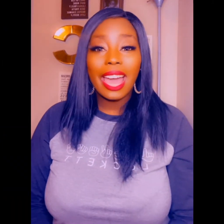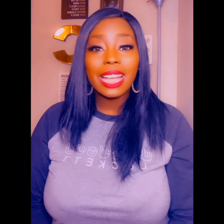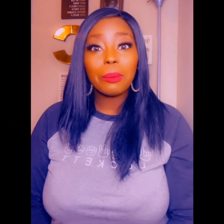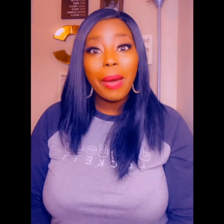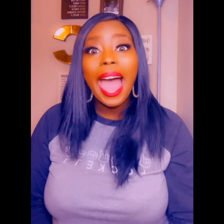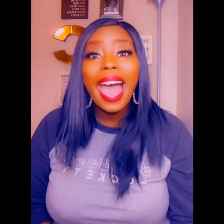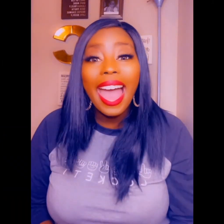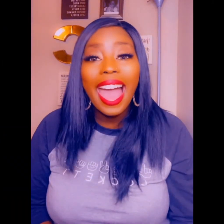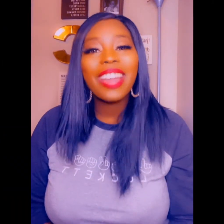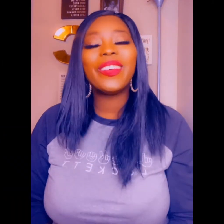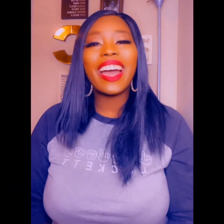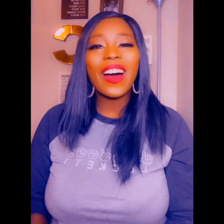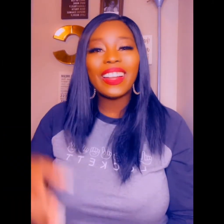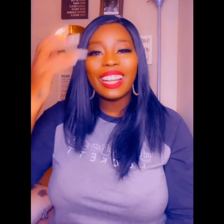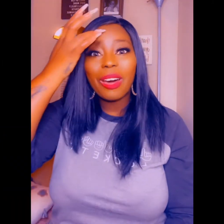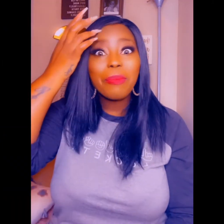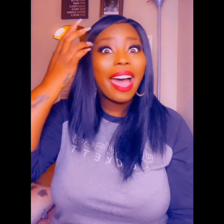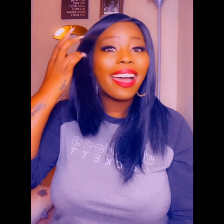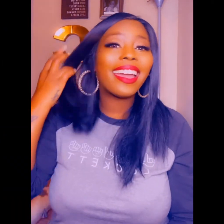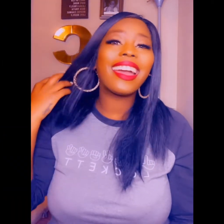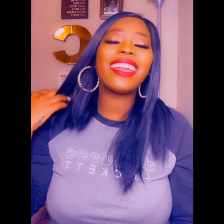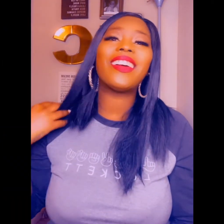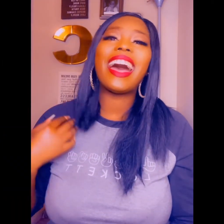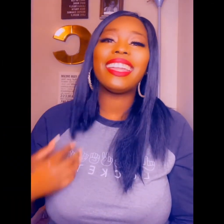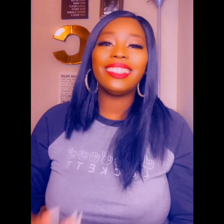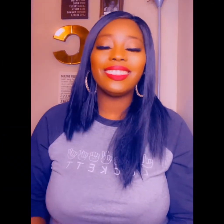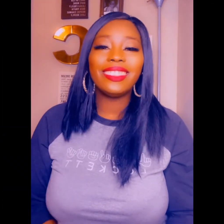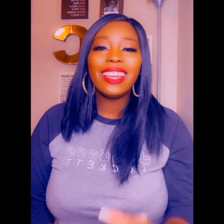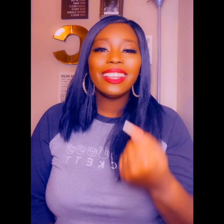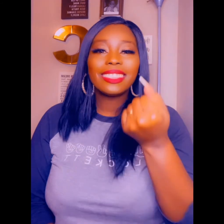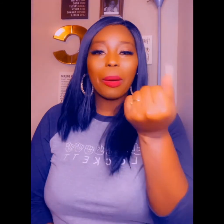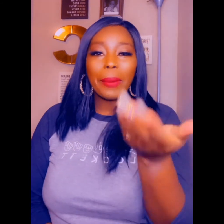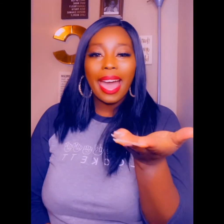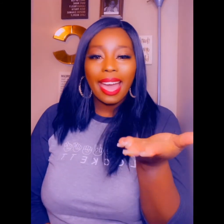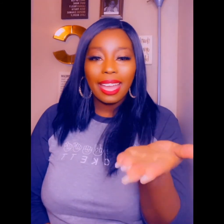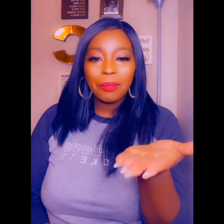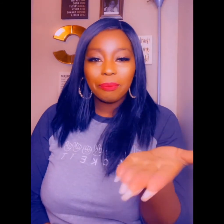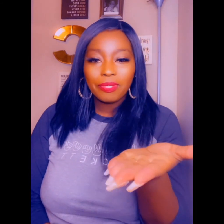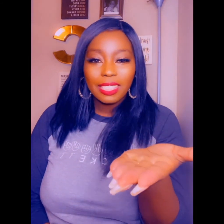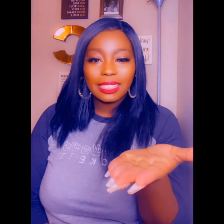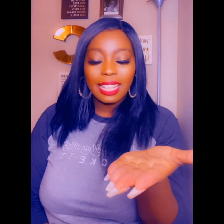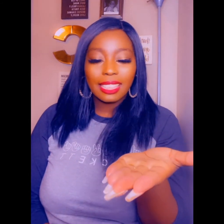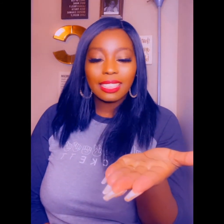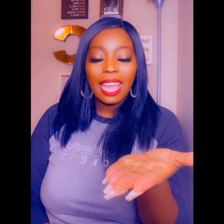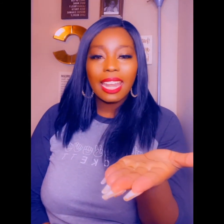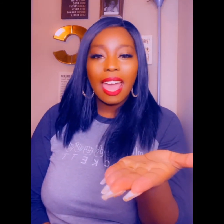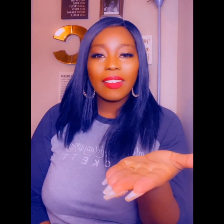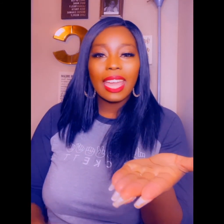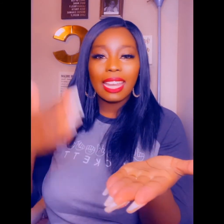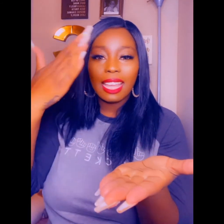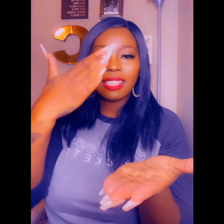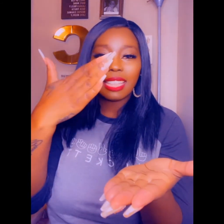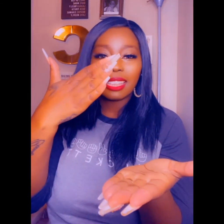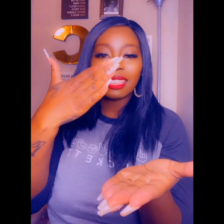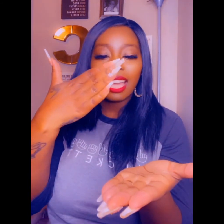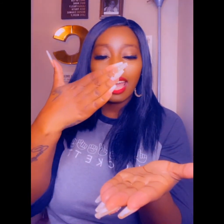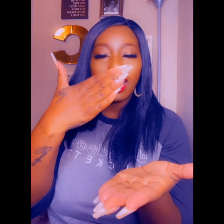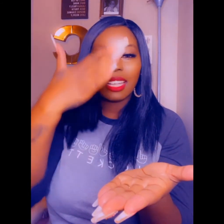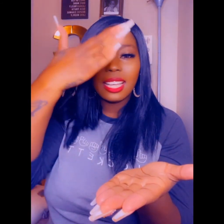guys pie. We all love pie. I know I do. So pie, you take this hand out and then you take this hand. It's